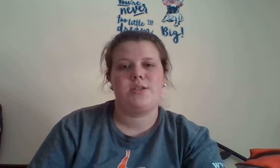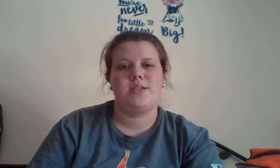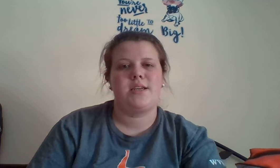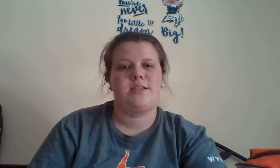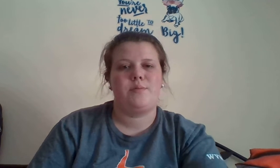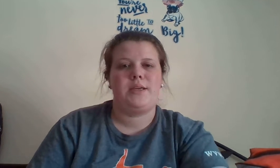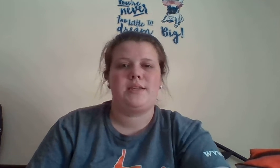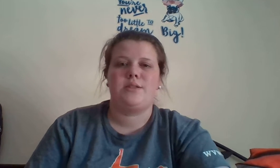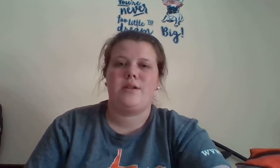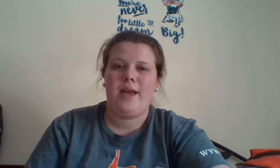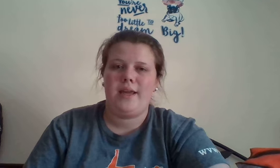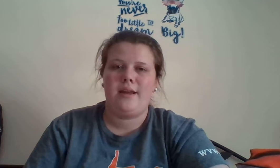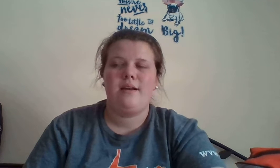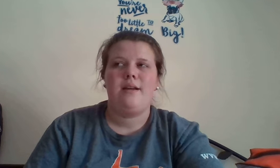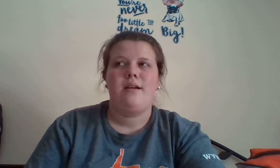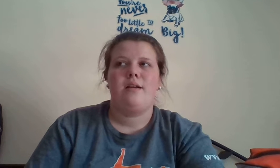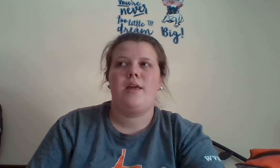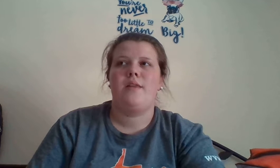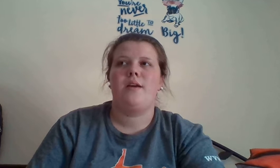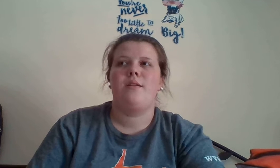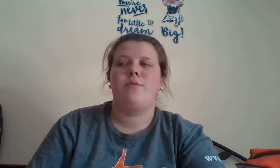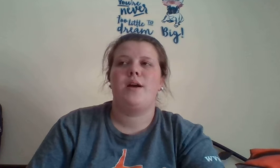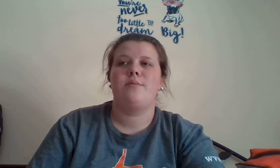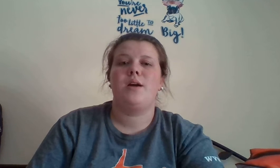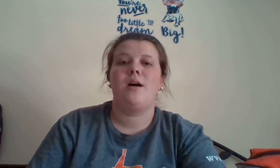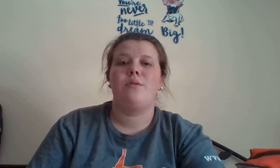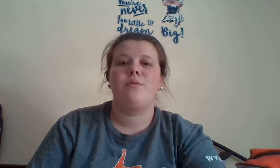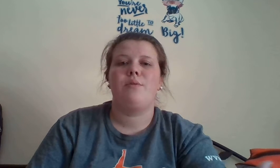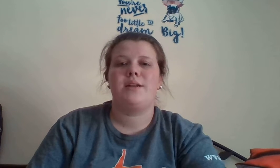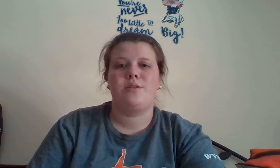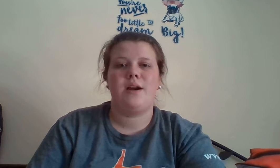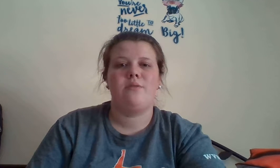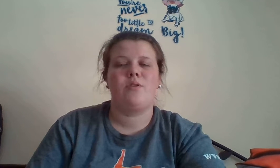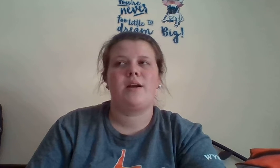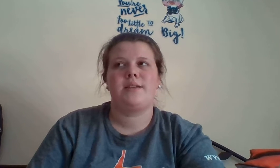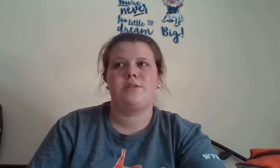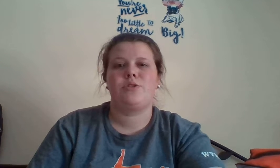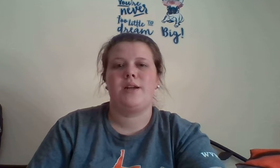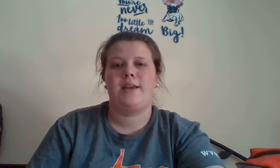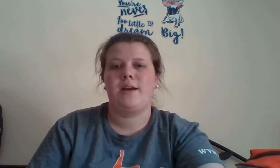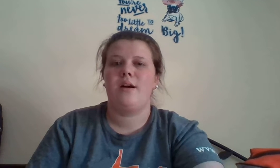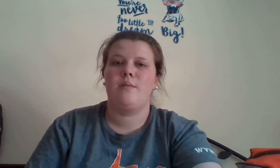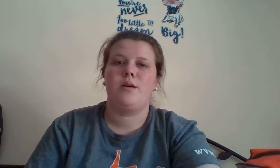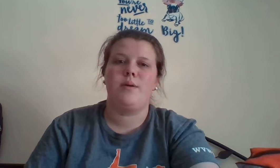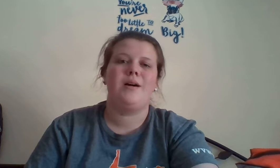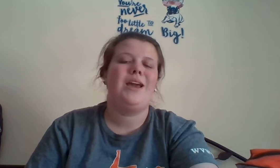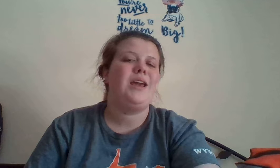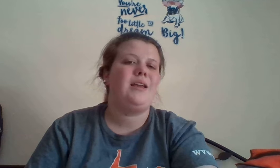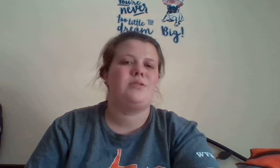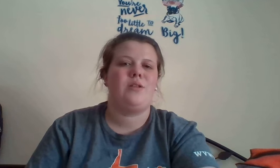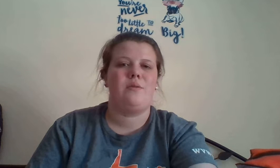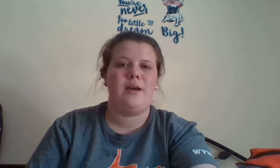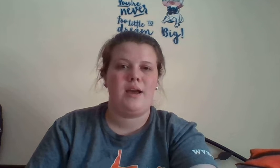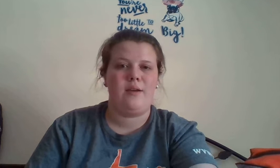usually just ends up being until 8. And then when I don't have work, I still try to get up about 8, so that way I have